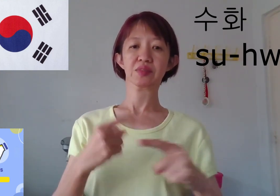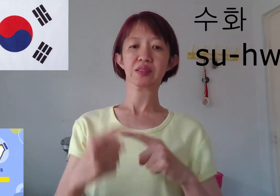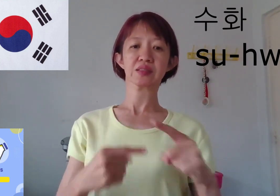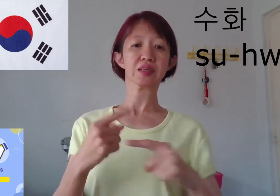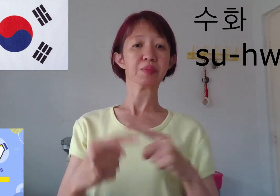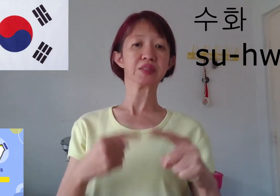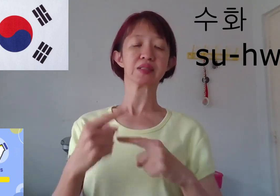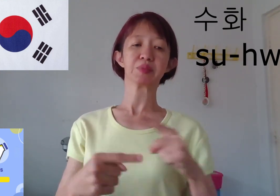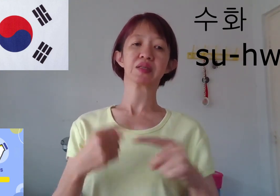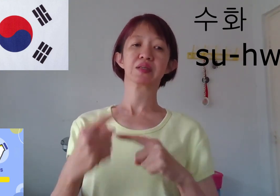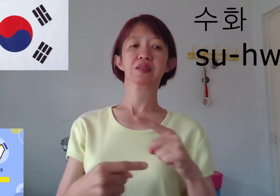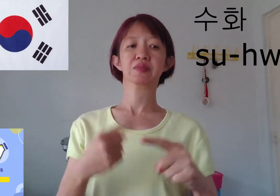It's a little bit similar.